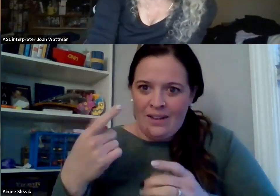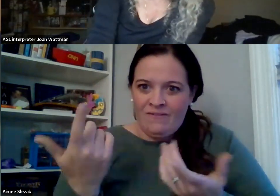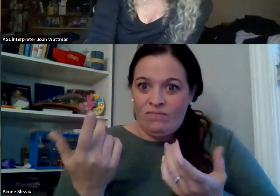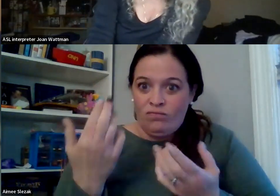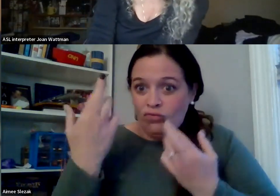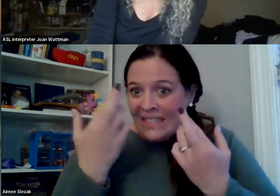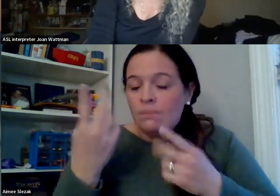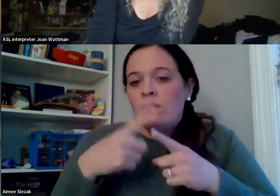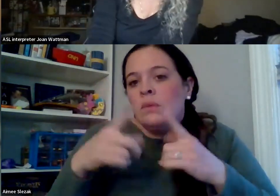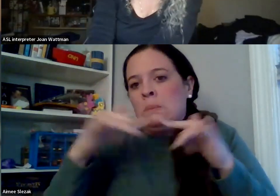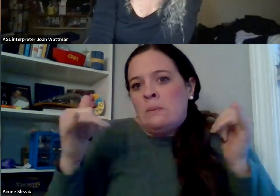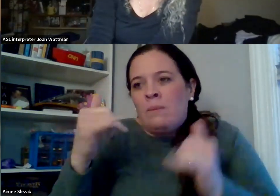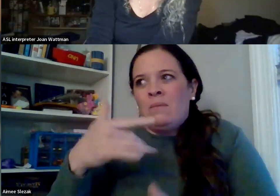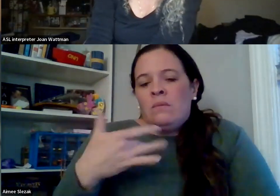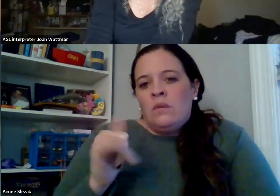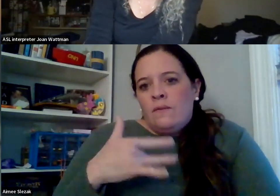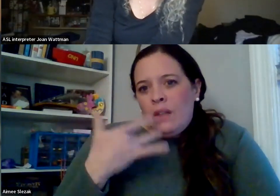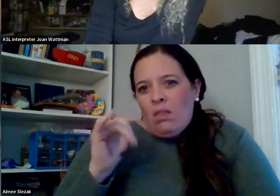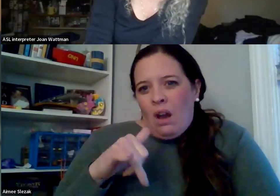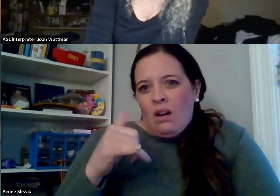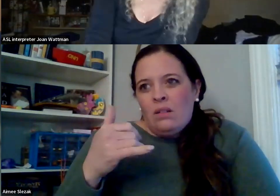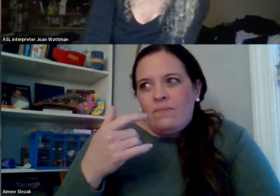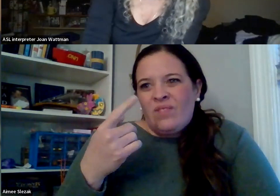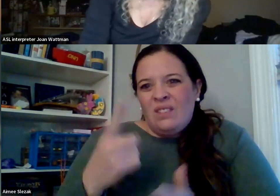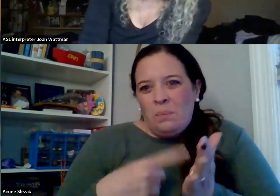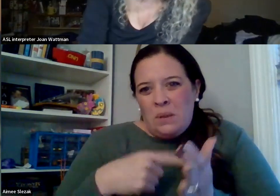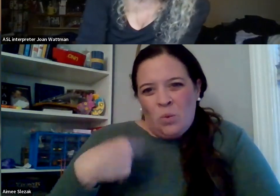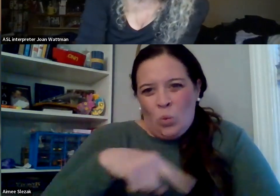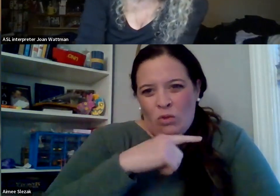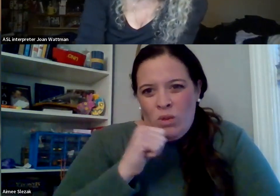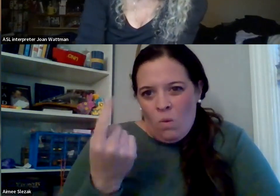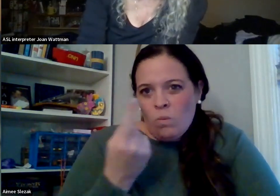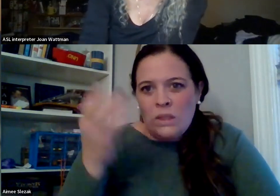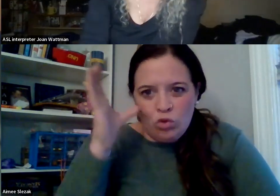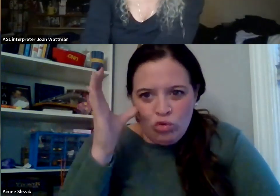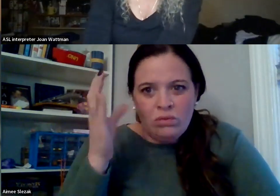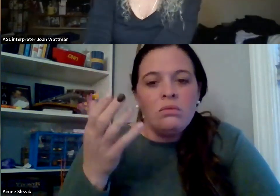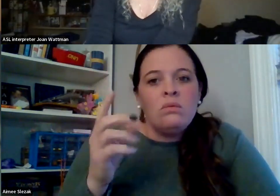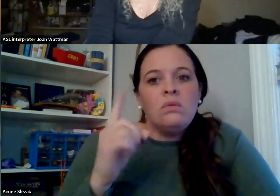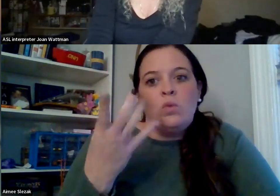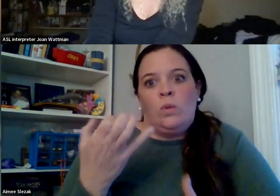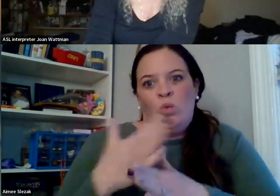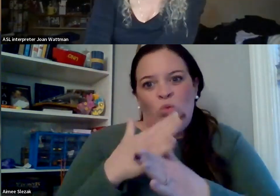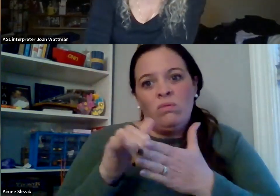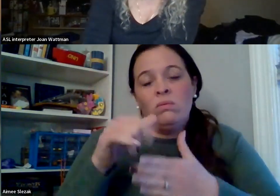members can offer you to work with the legislators, but I do feel sometimes we're not